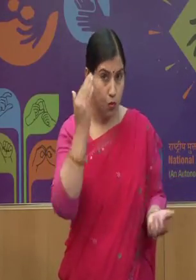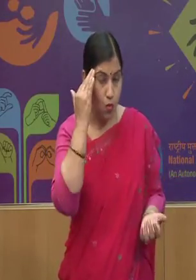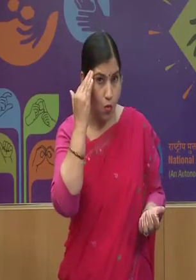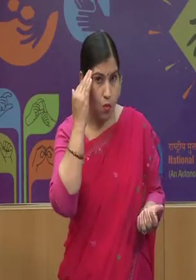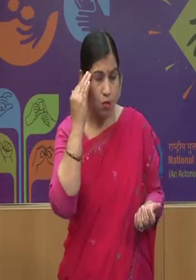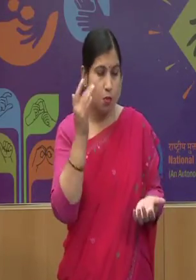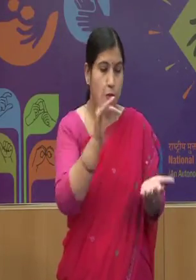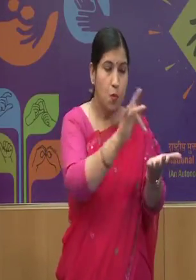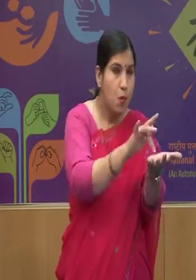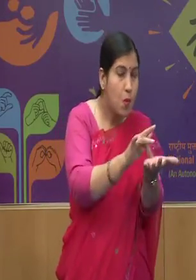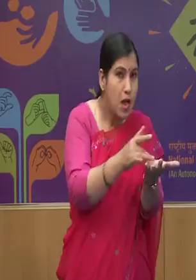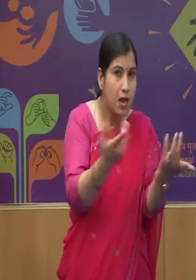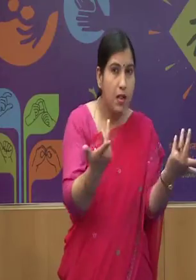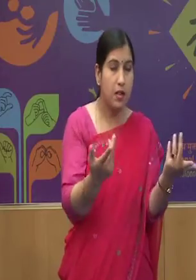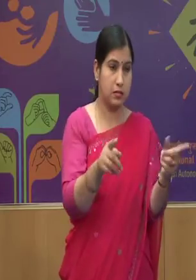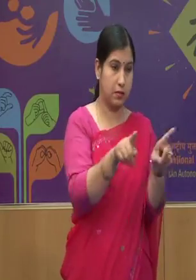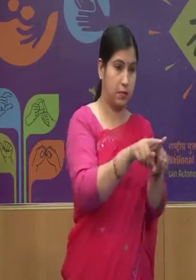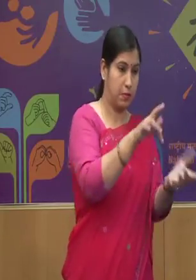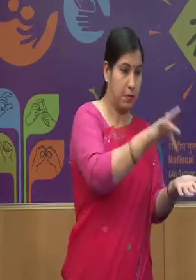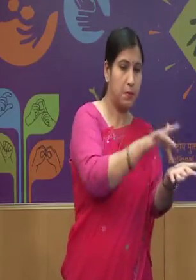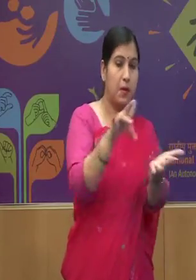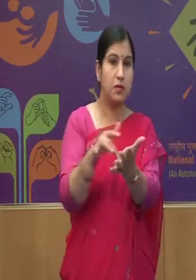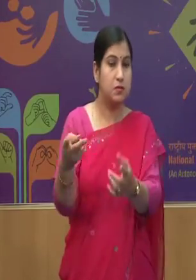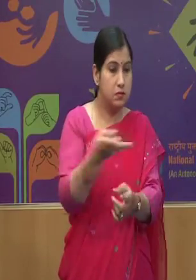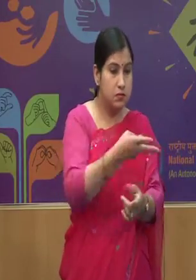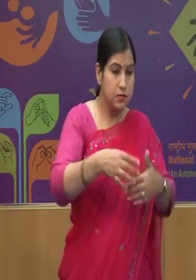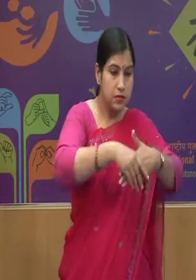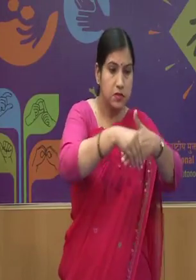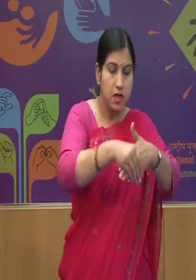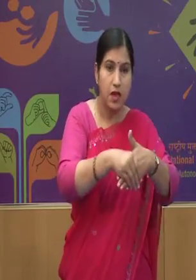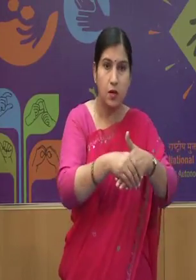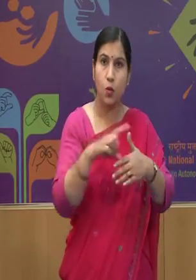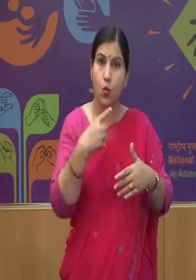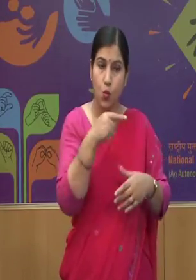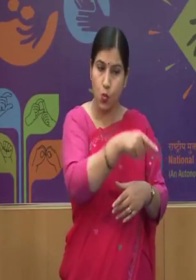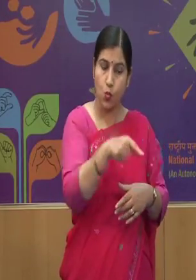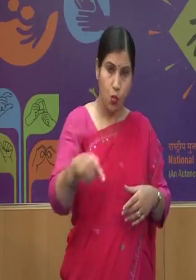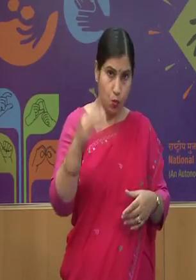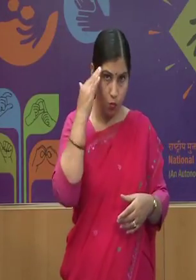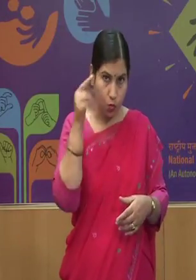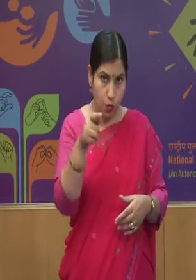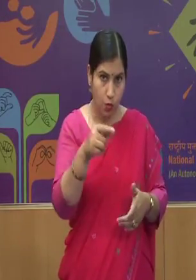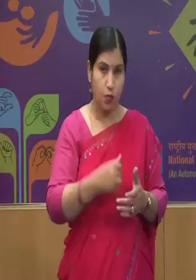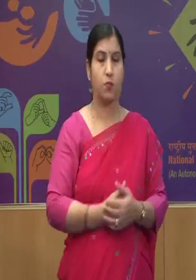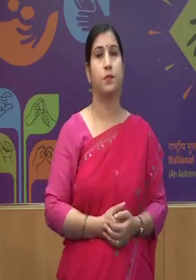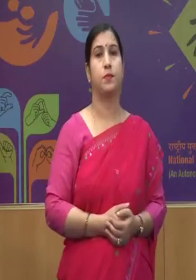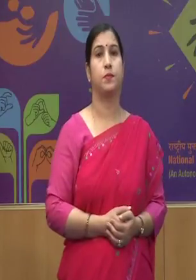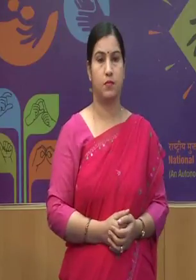Learners, do you know where and between whom this treaty was signed? It